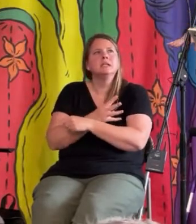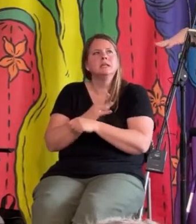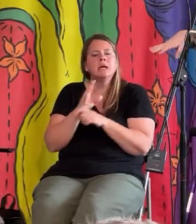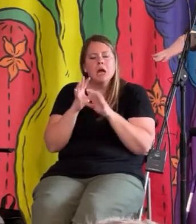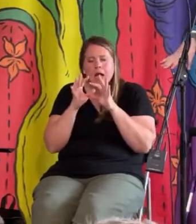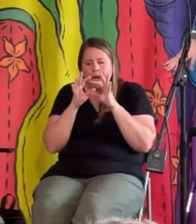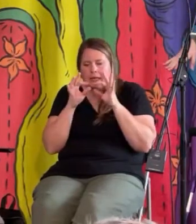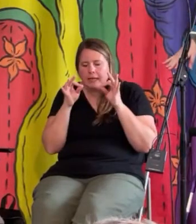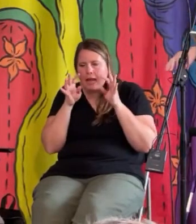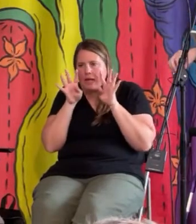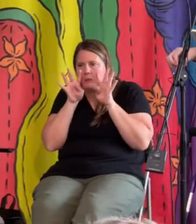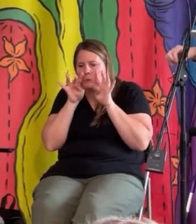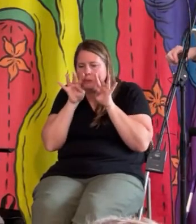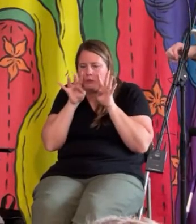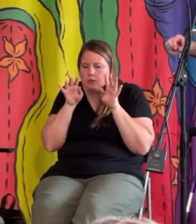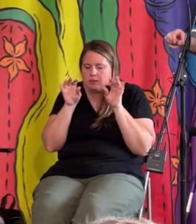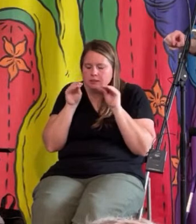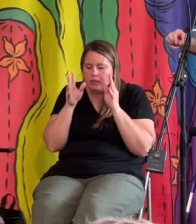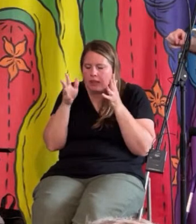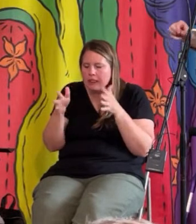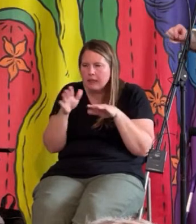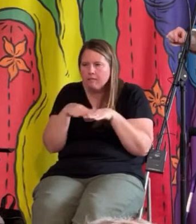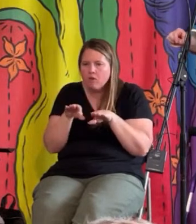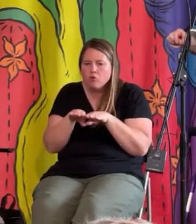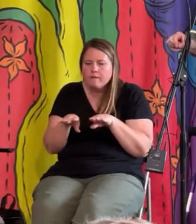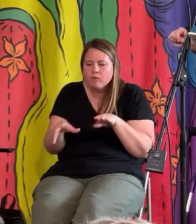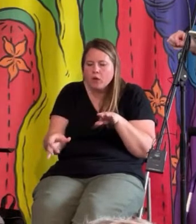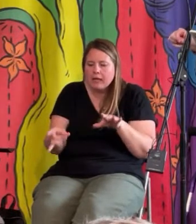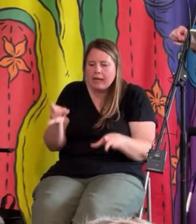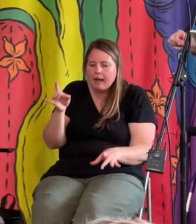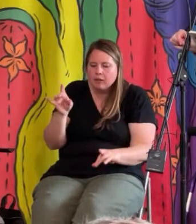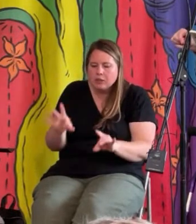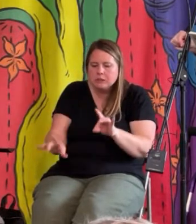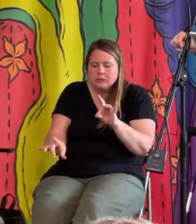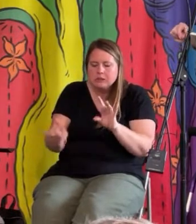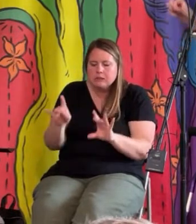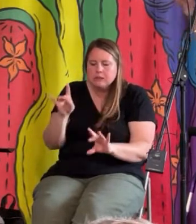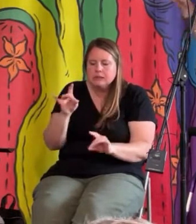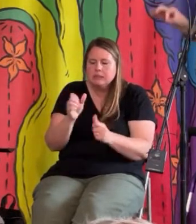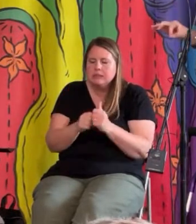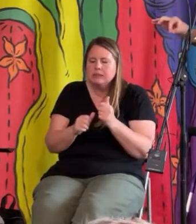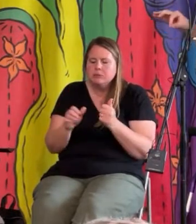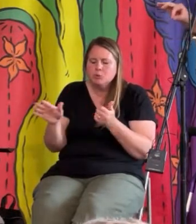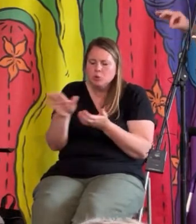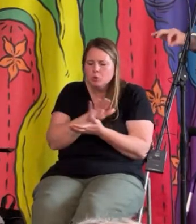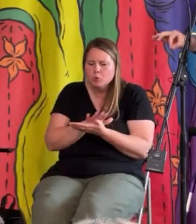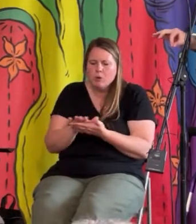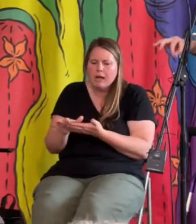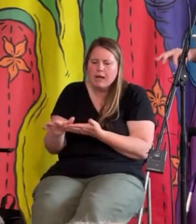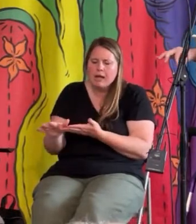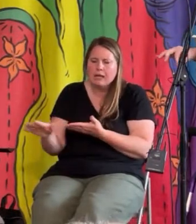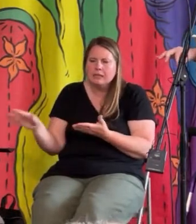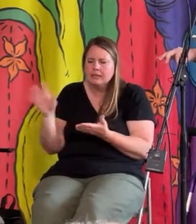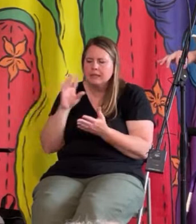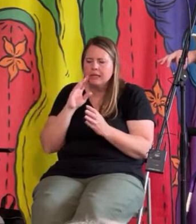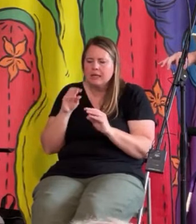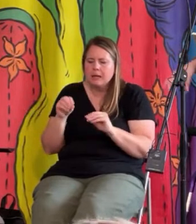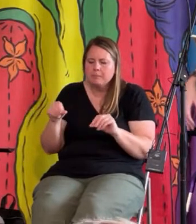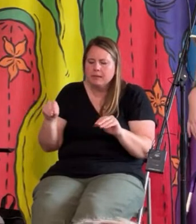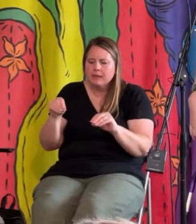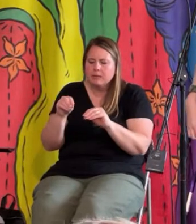hardwood floor. I gather them, each pure white parenthesis, and plant them in the throat of the